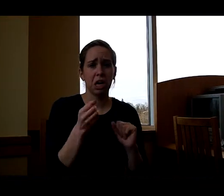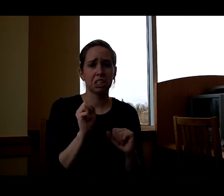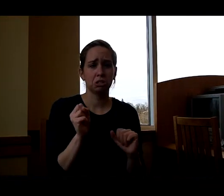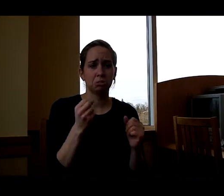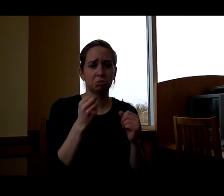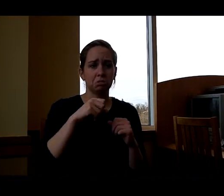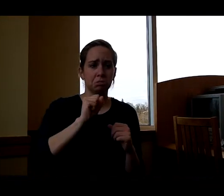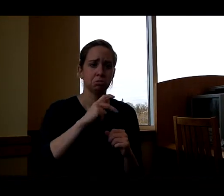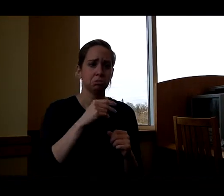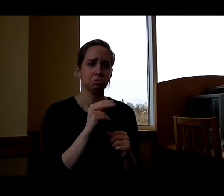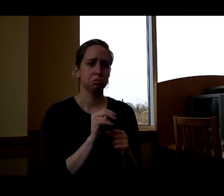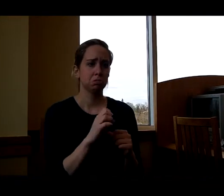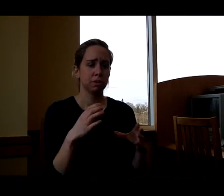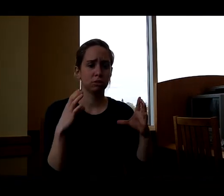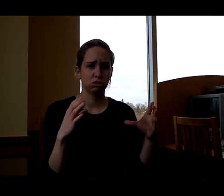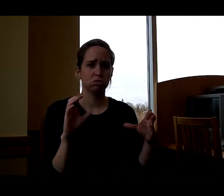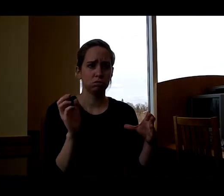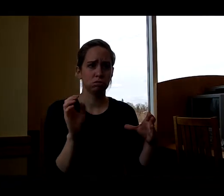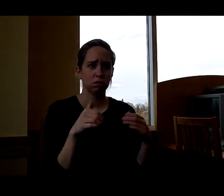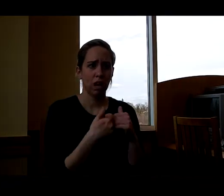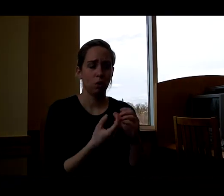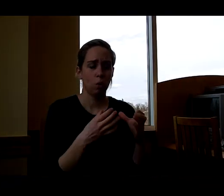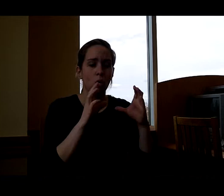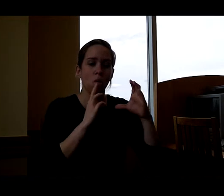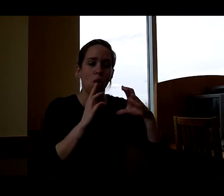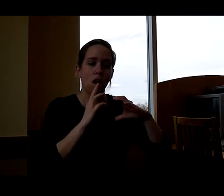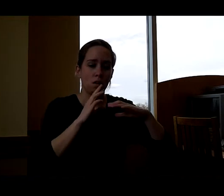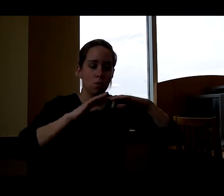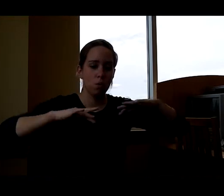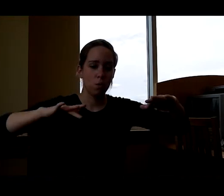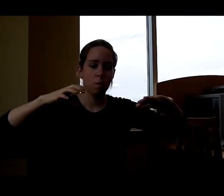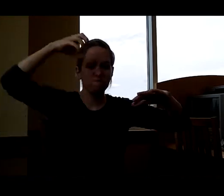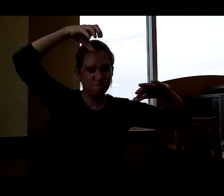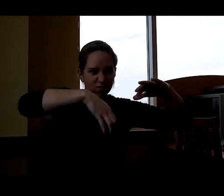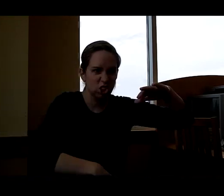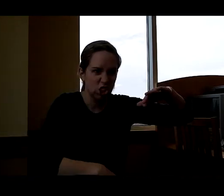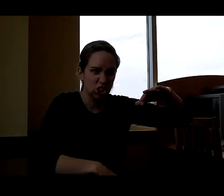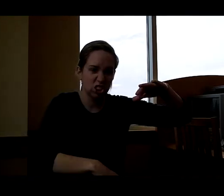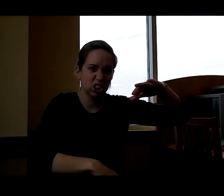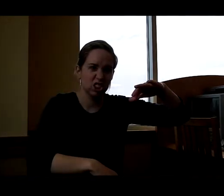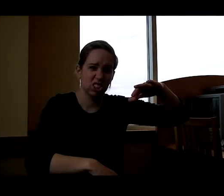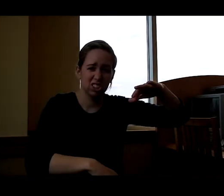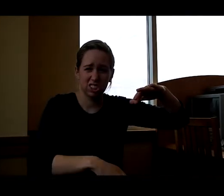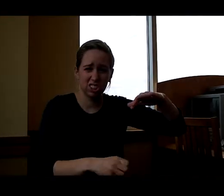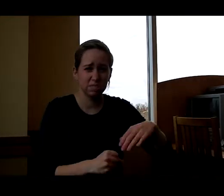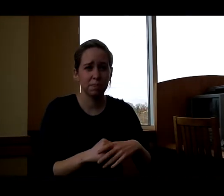Okay. Submerge it to a point where if I tried to mop up a spill or something with this, that it wouldn't